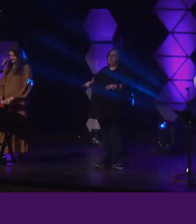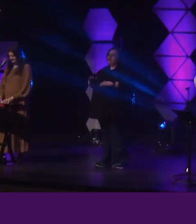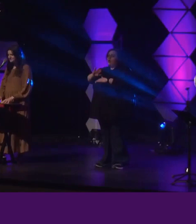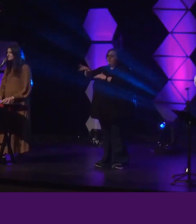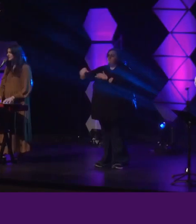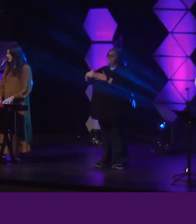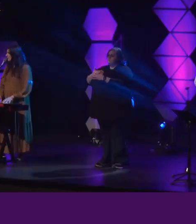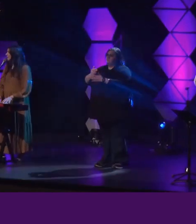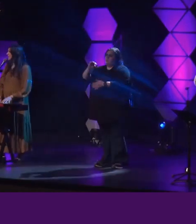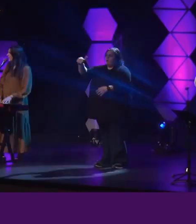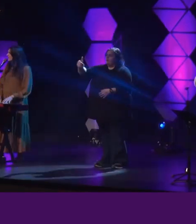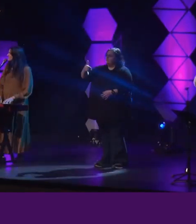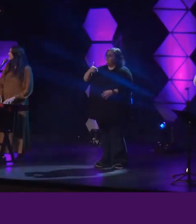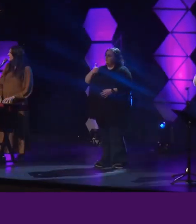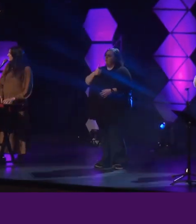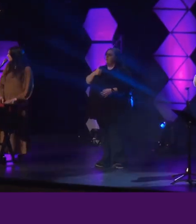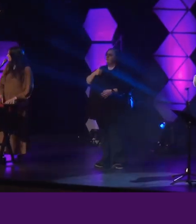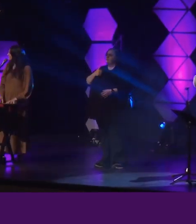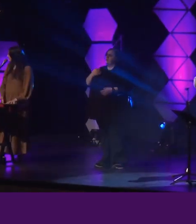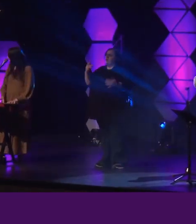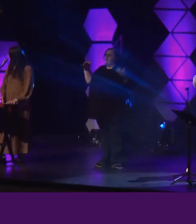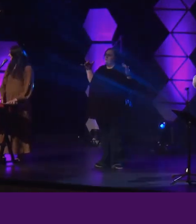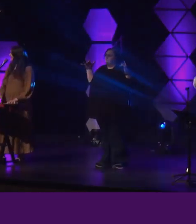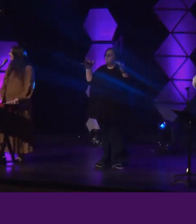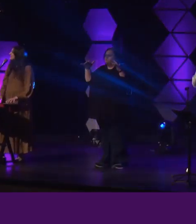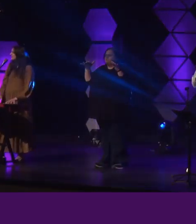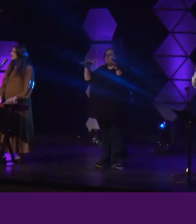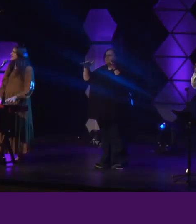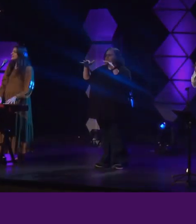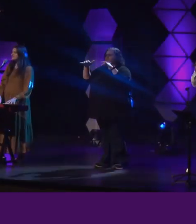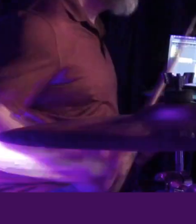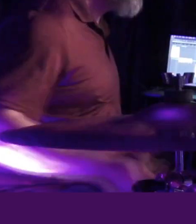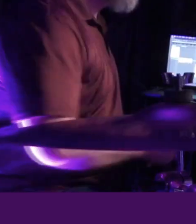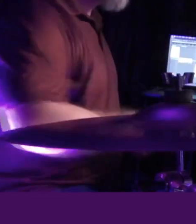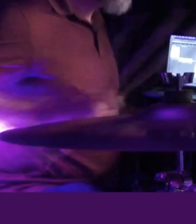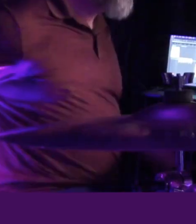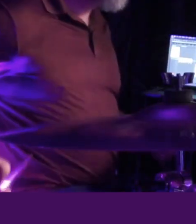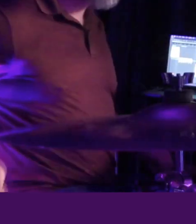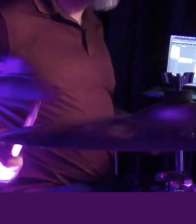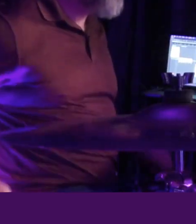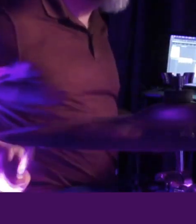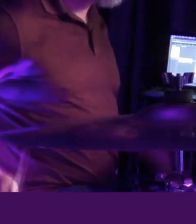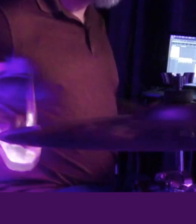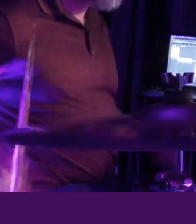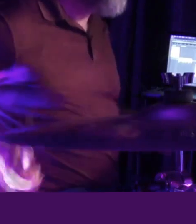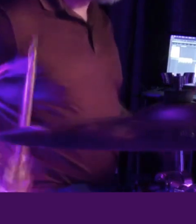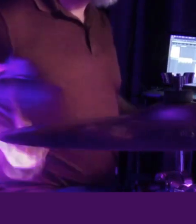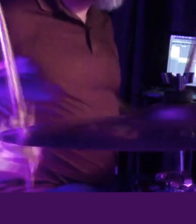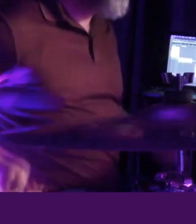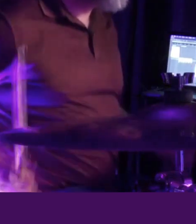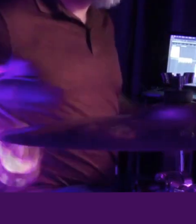thirsty, where all souls come together,